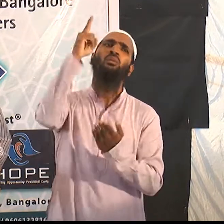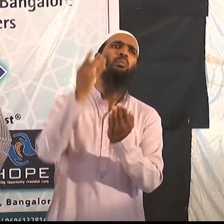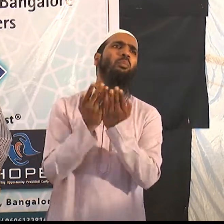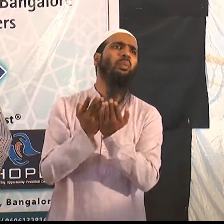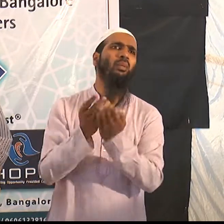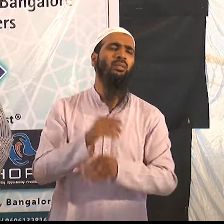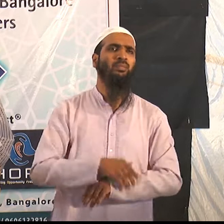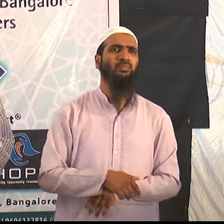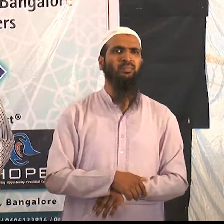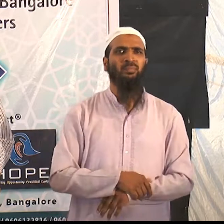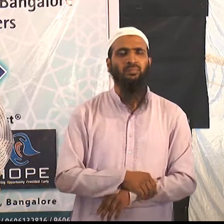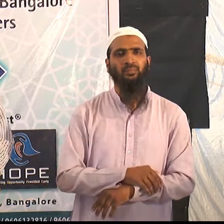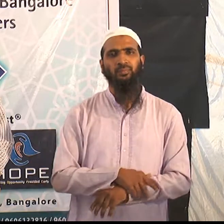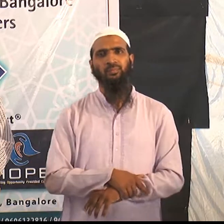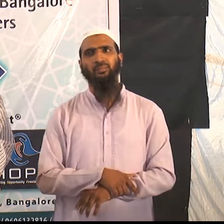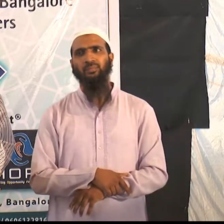If then